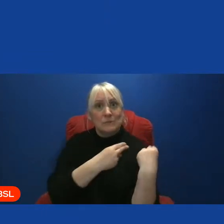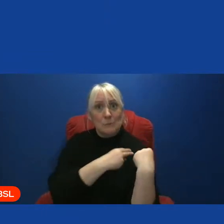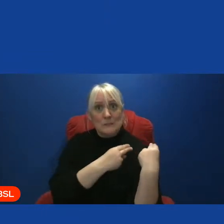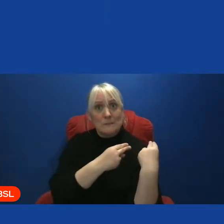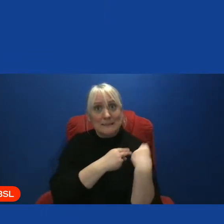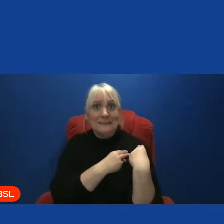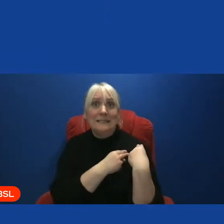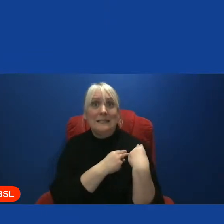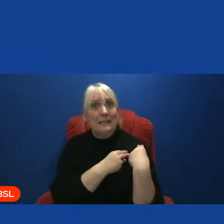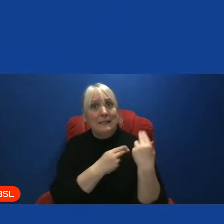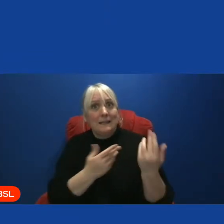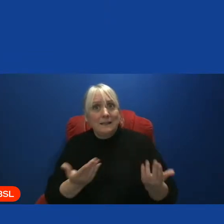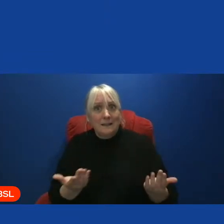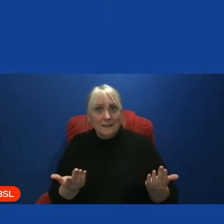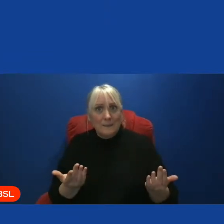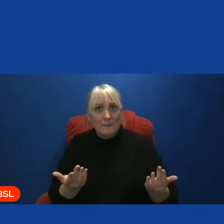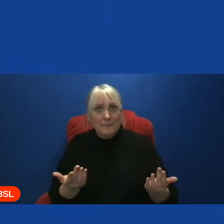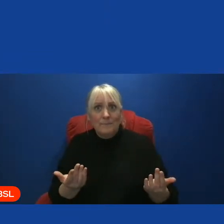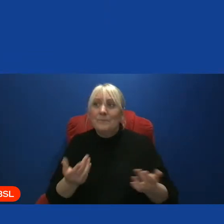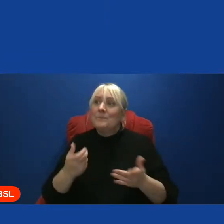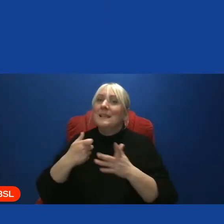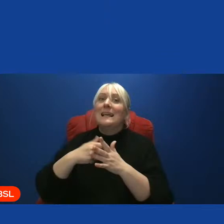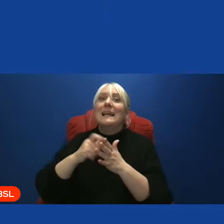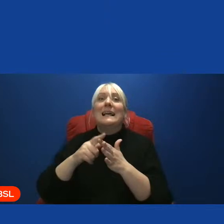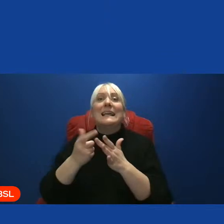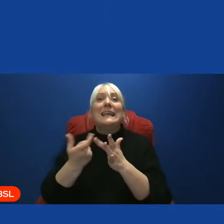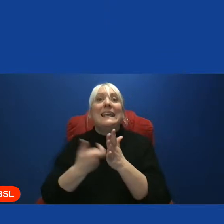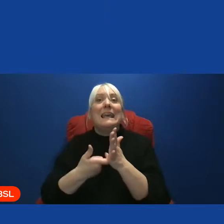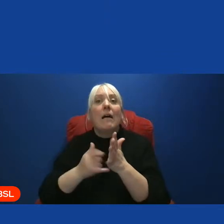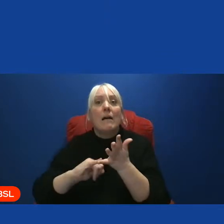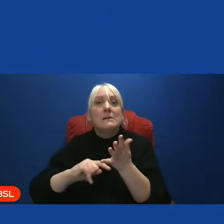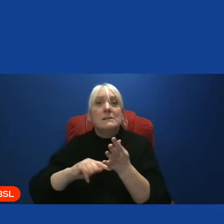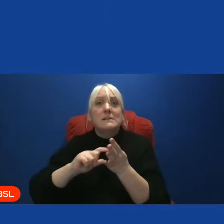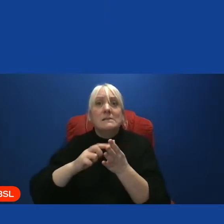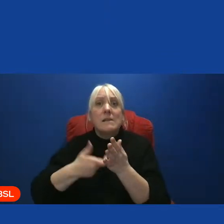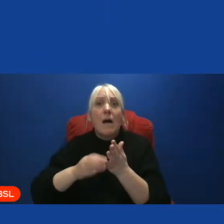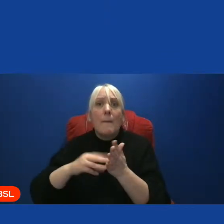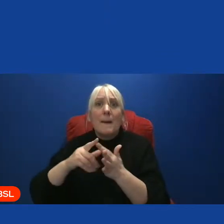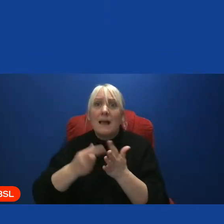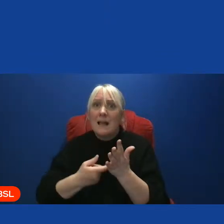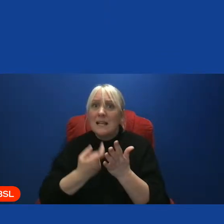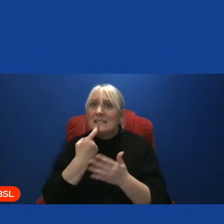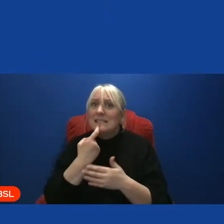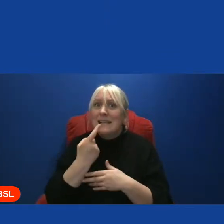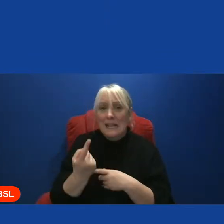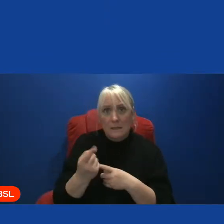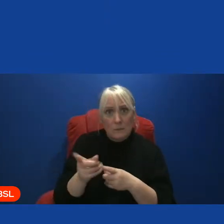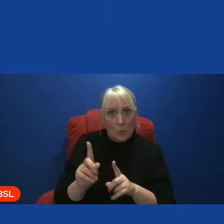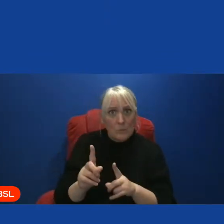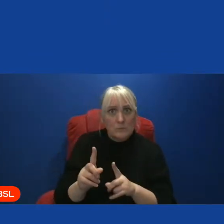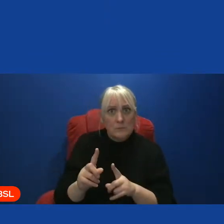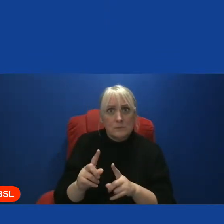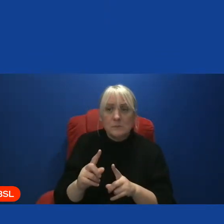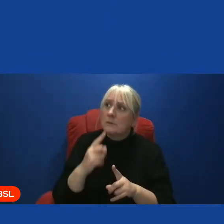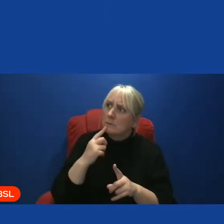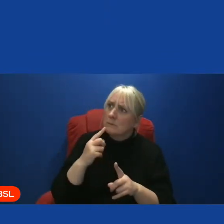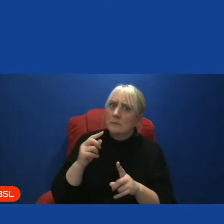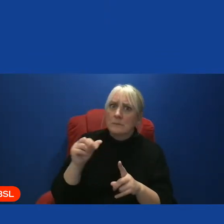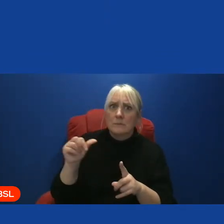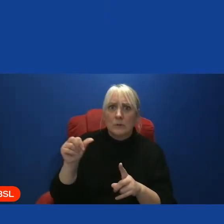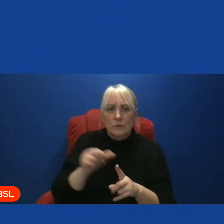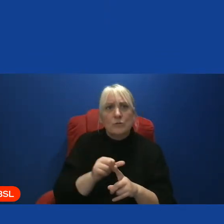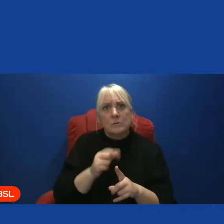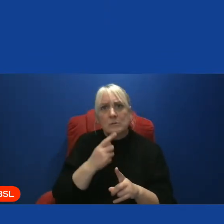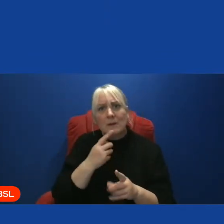need. And the argument that Keir Starmer said, the broadest shoulders should shoulder the